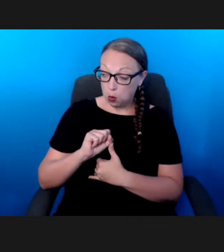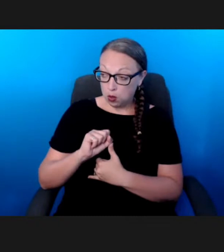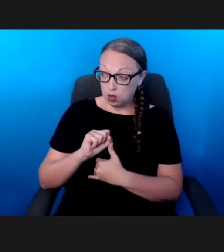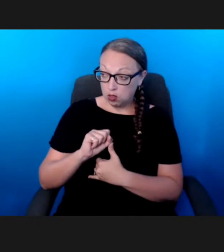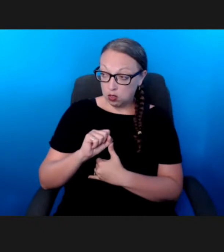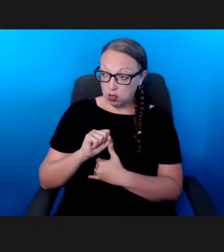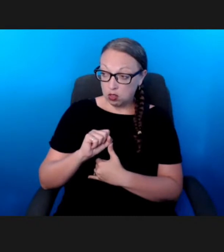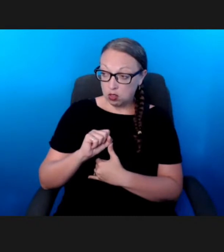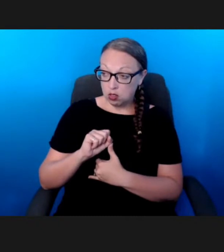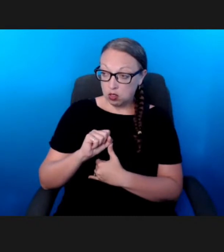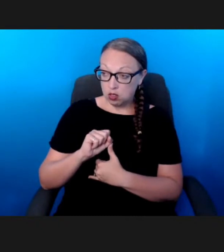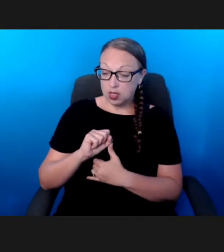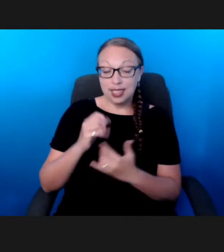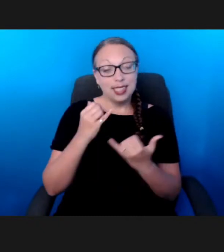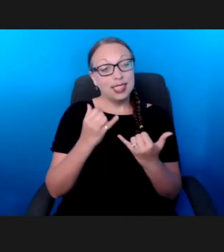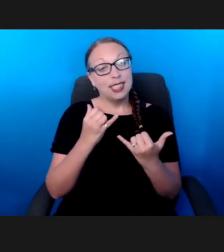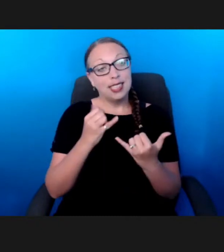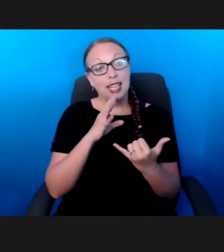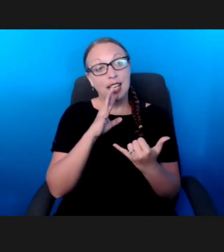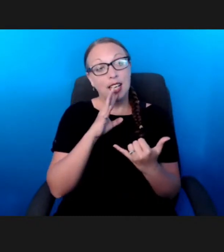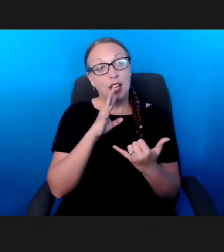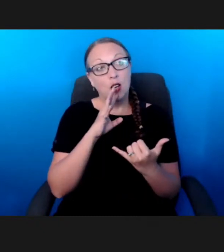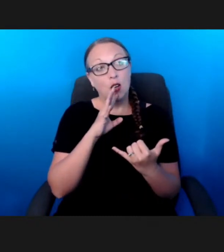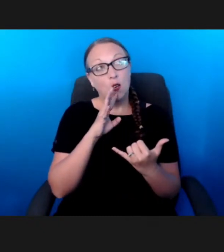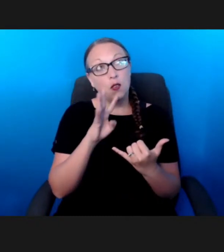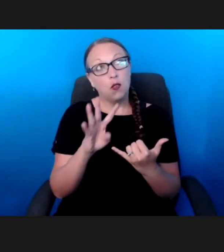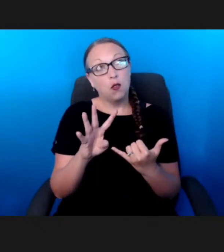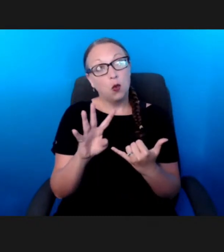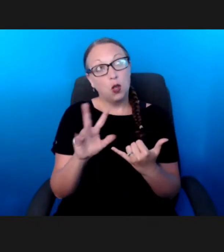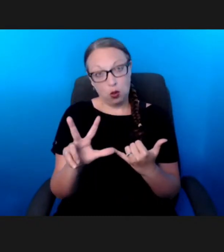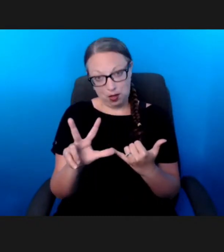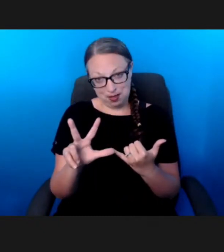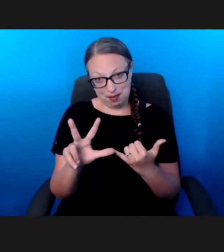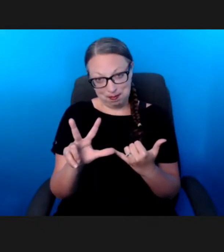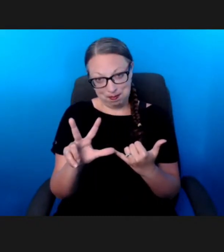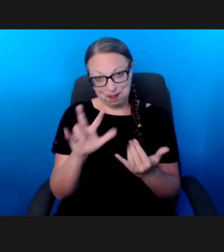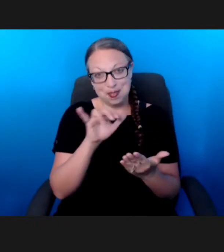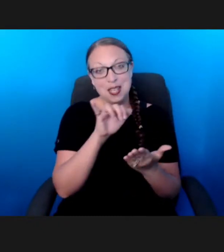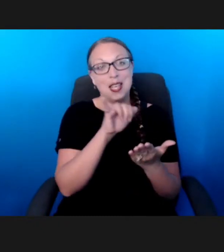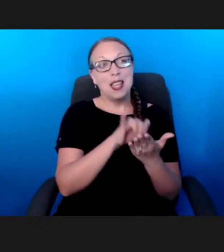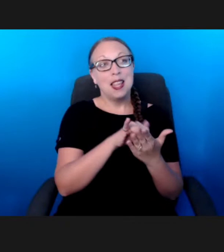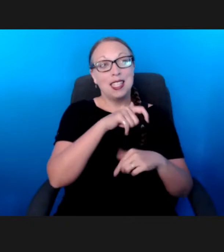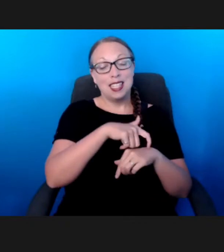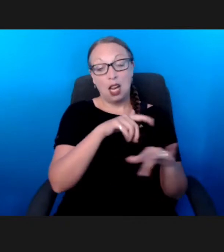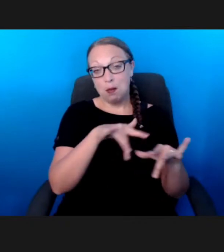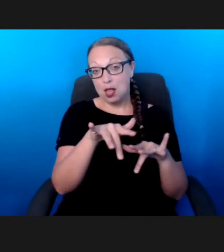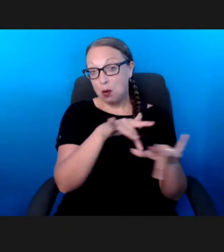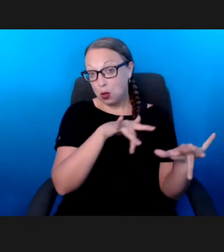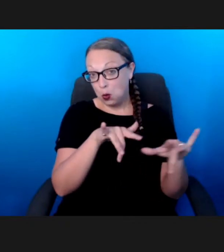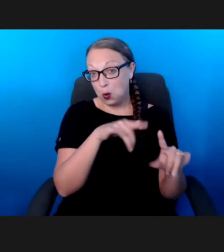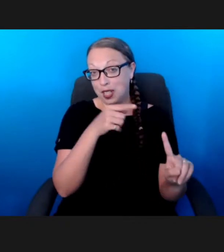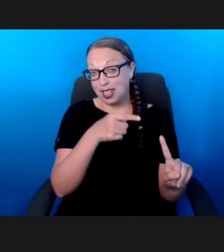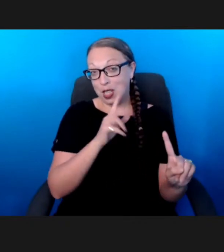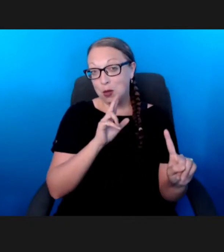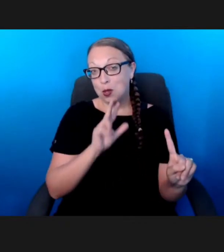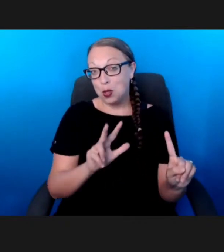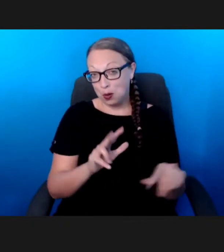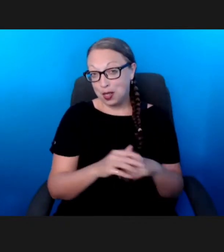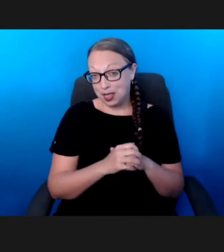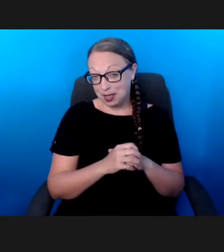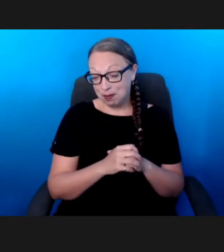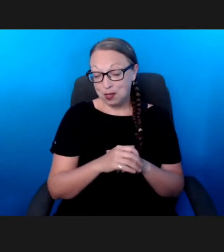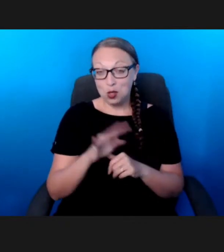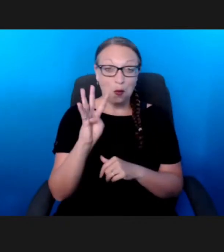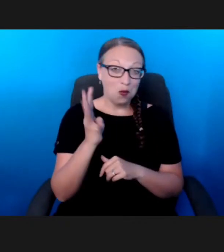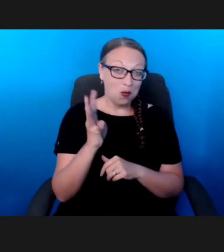is how old now? Oh, he is 43, I think, or 40. So 40 years ago. 40 years ago,